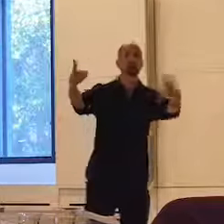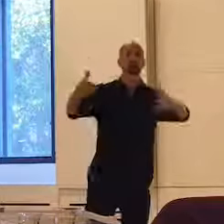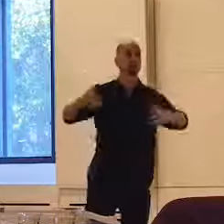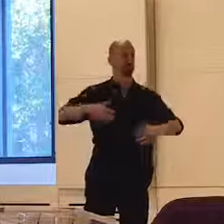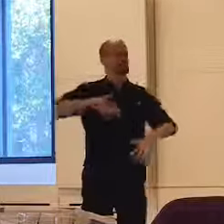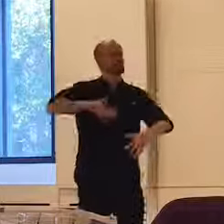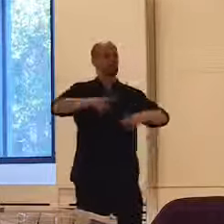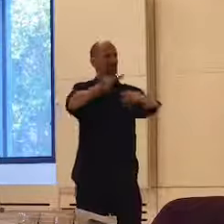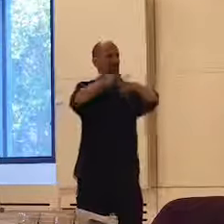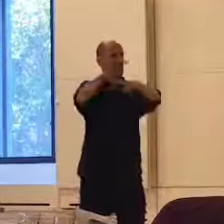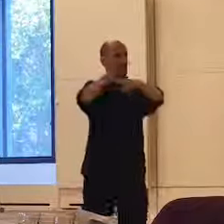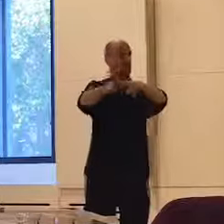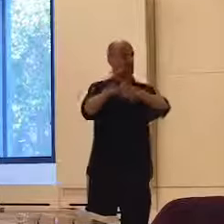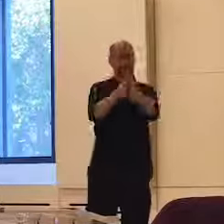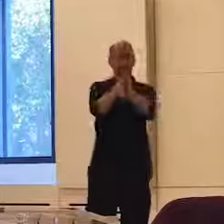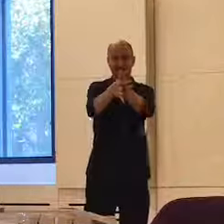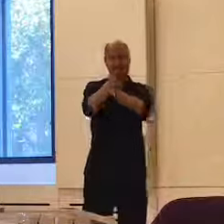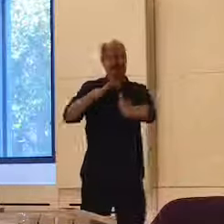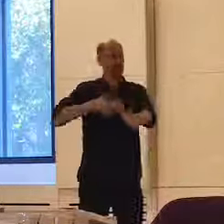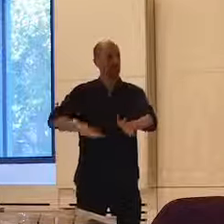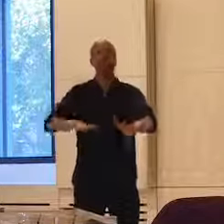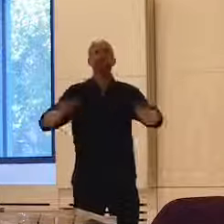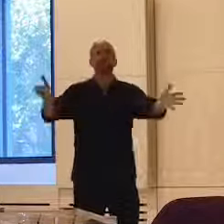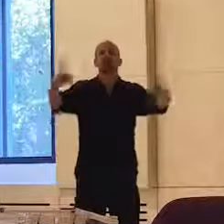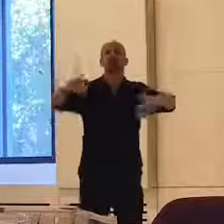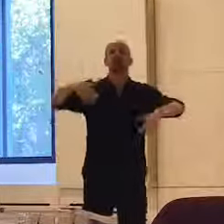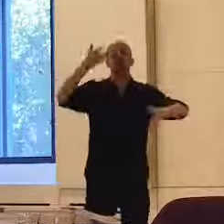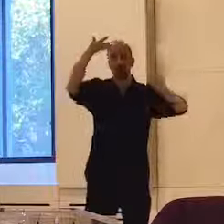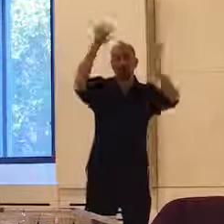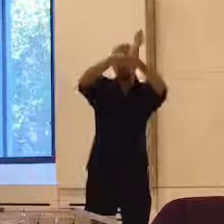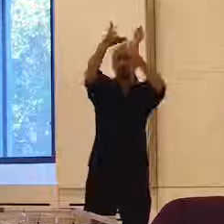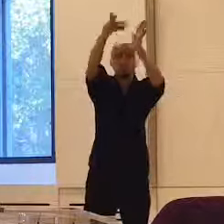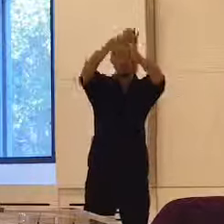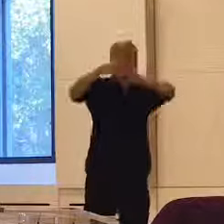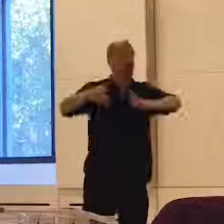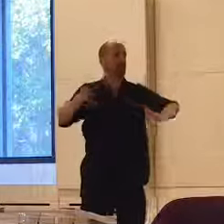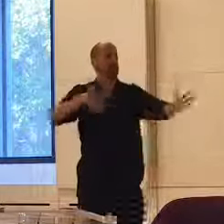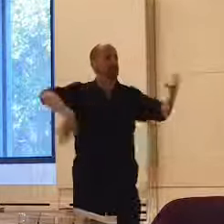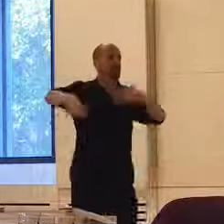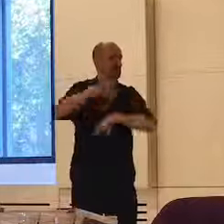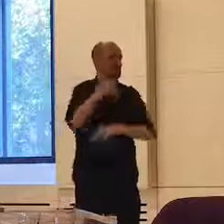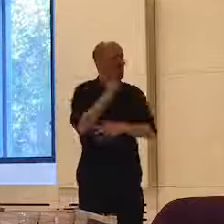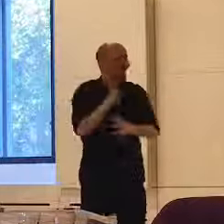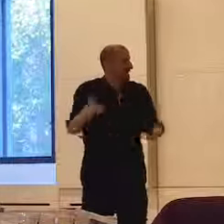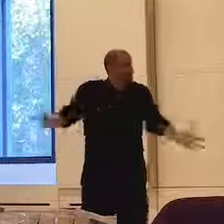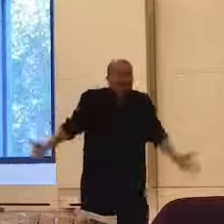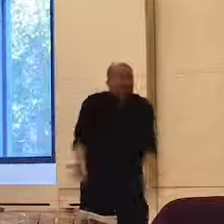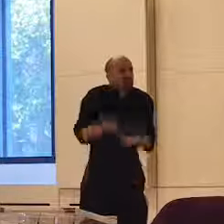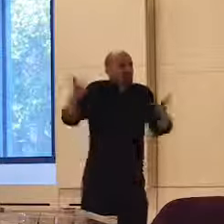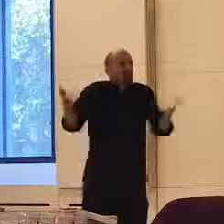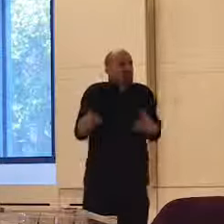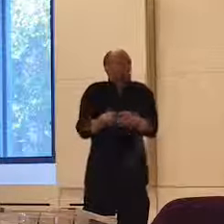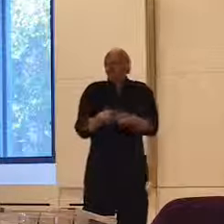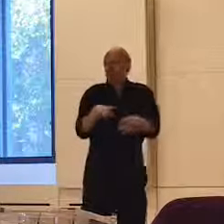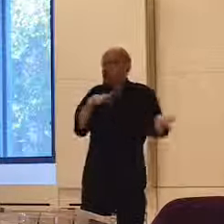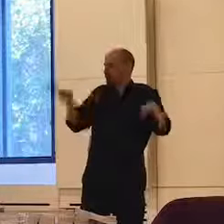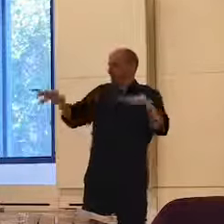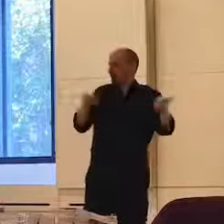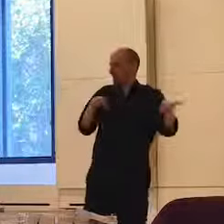have confidence. You don't need the vocabulary per se. It's, you know, you can make stuff up. You can